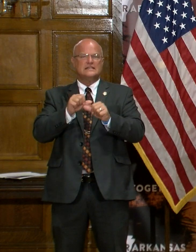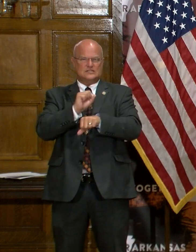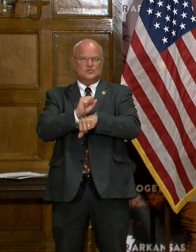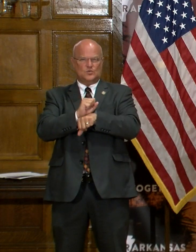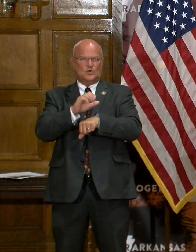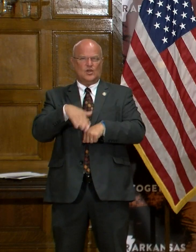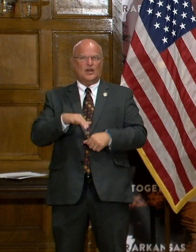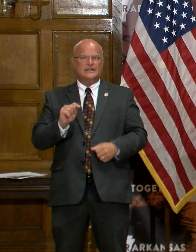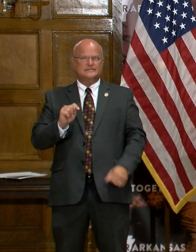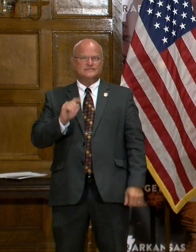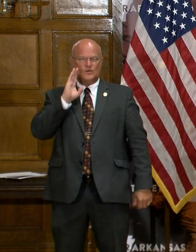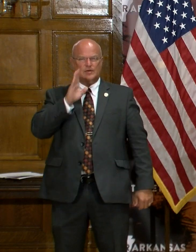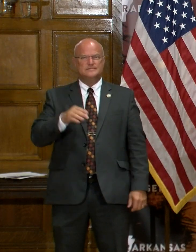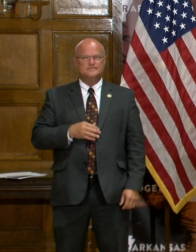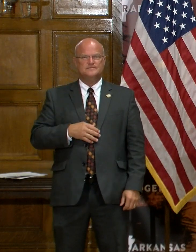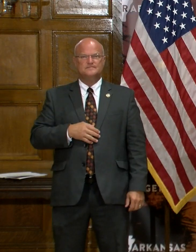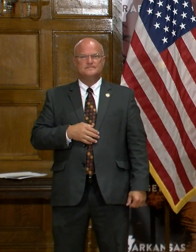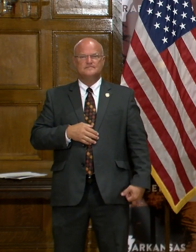to work on it.